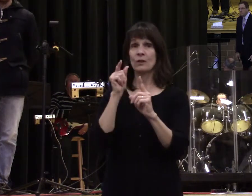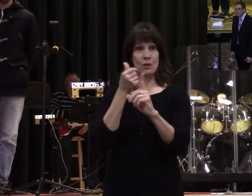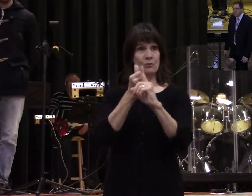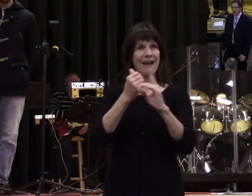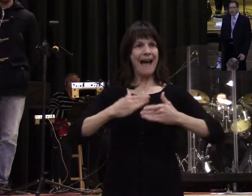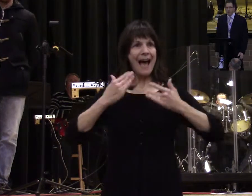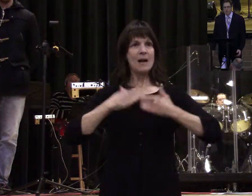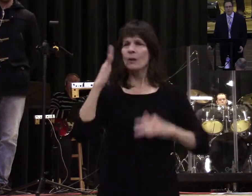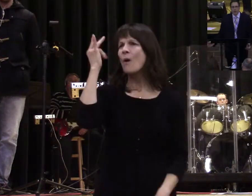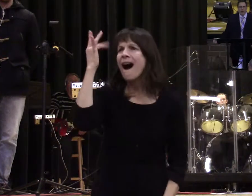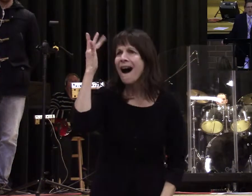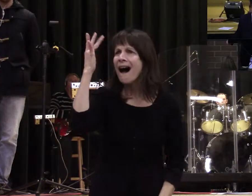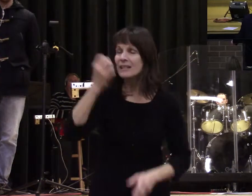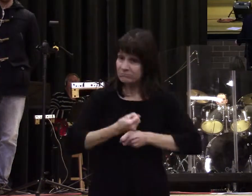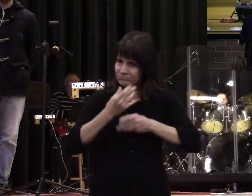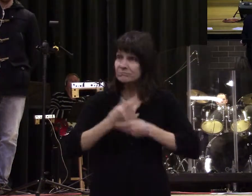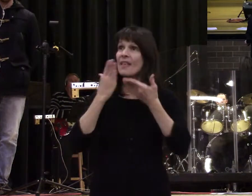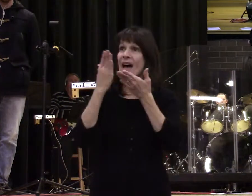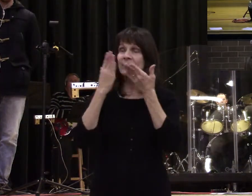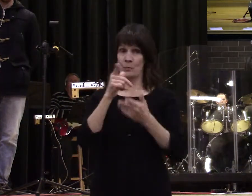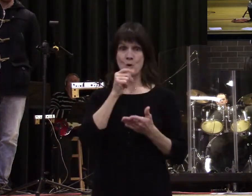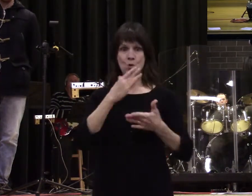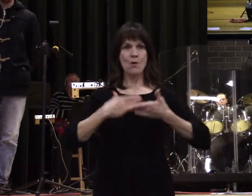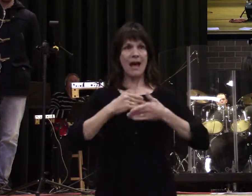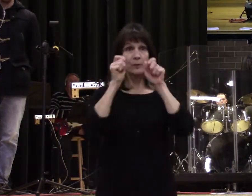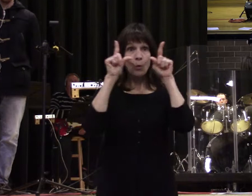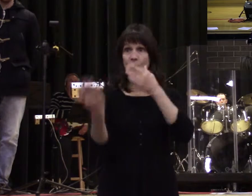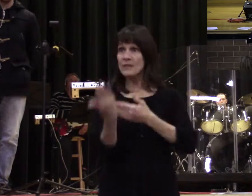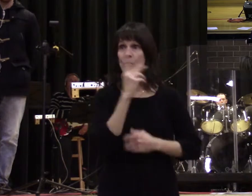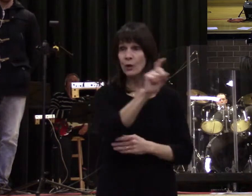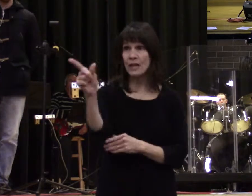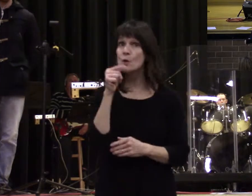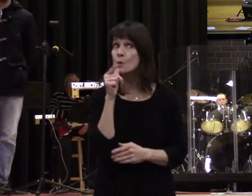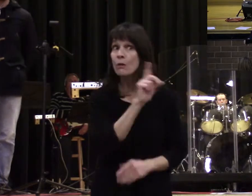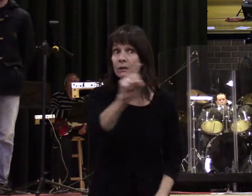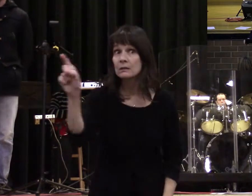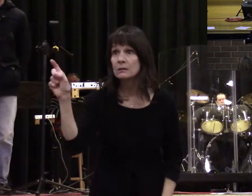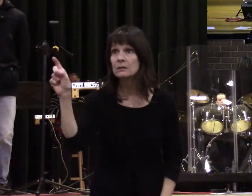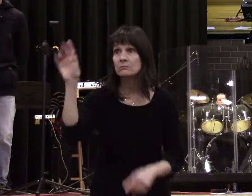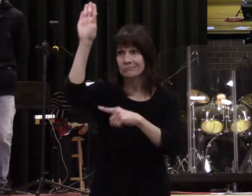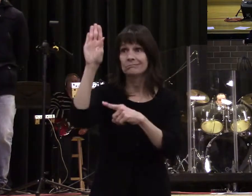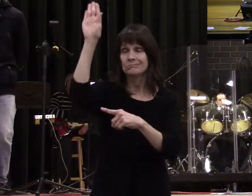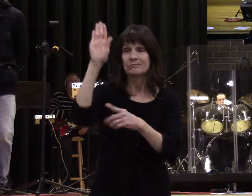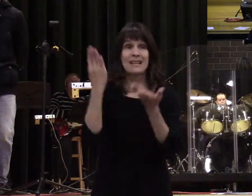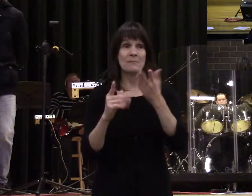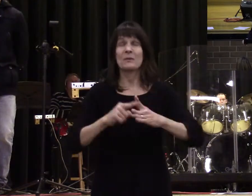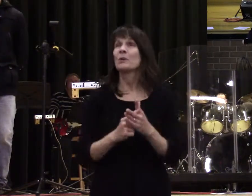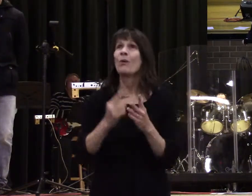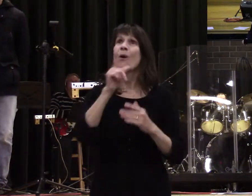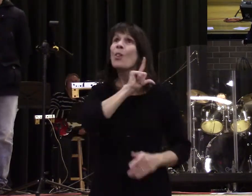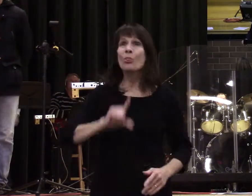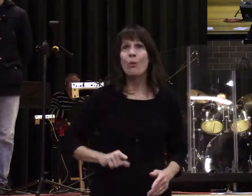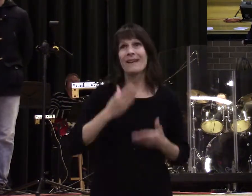know? How many people are happy that they woke up this morning? So maybe you start up your song, Lord, I thank you, Lord, that I woke